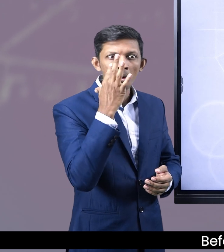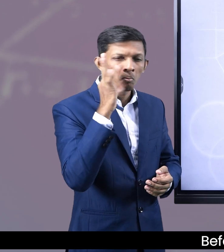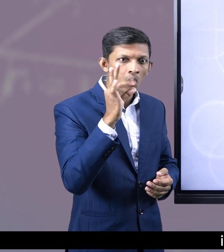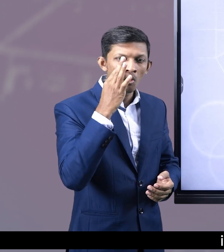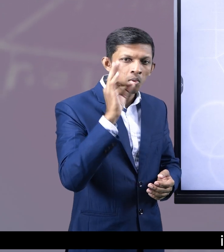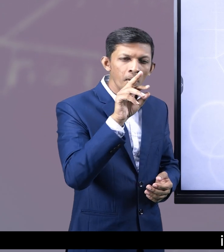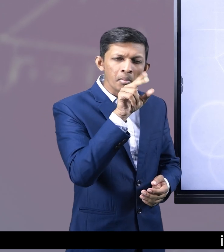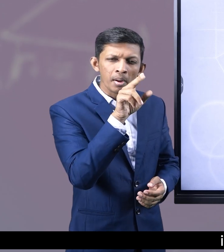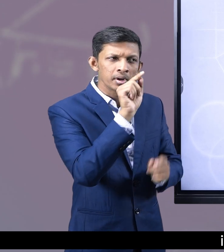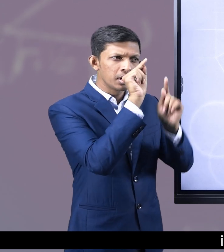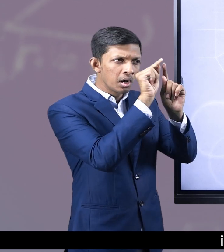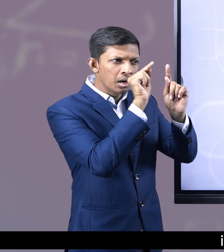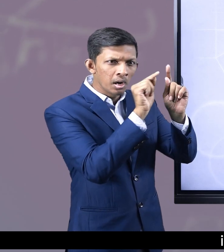some important definitions.